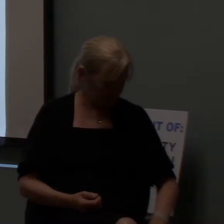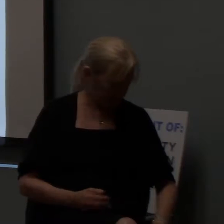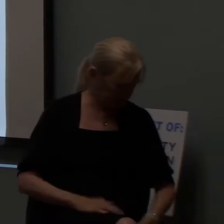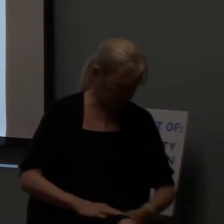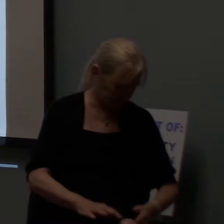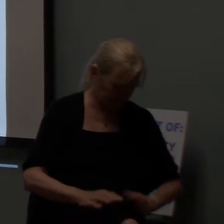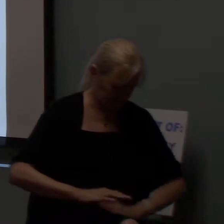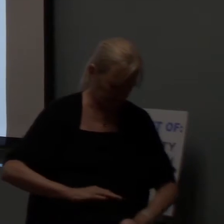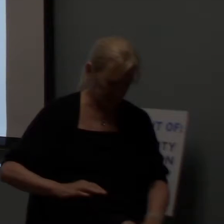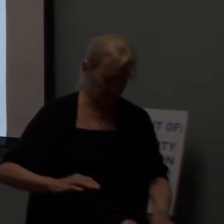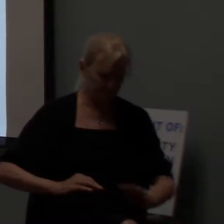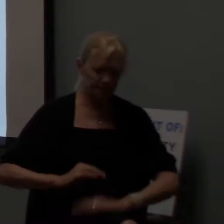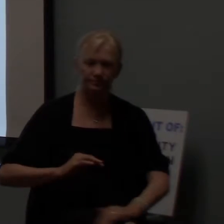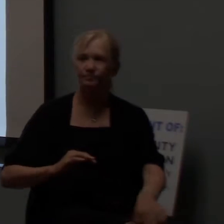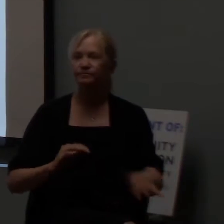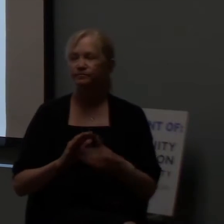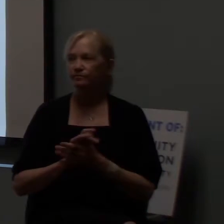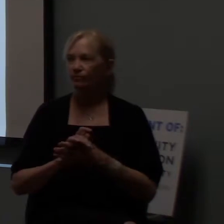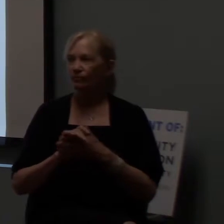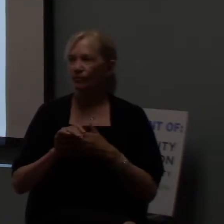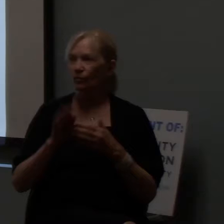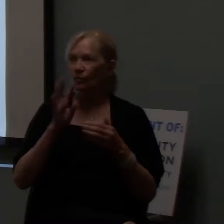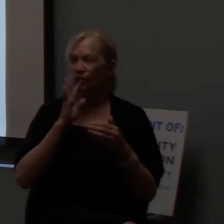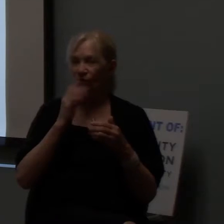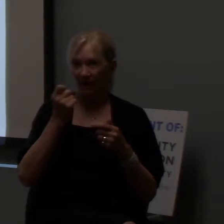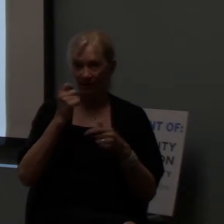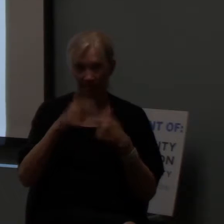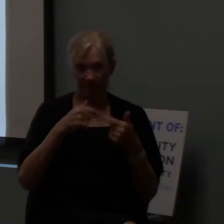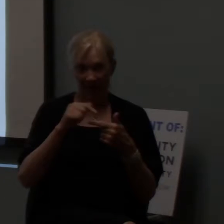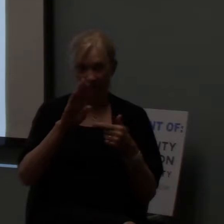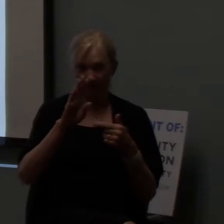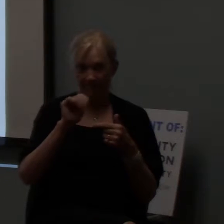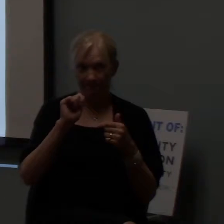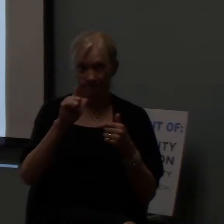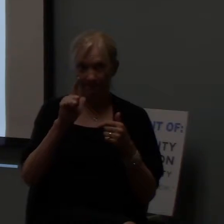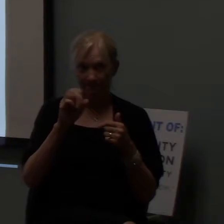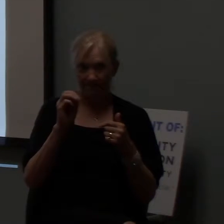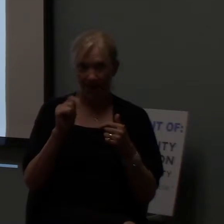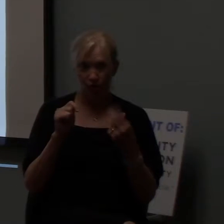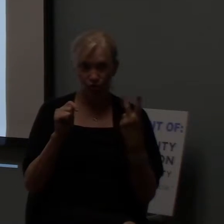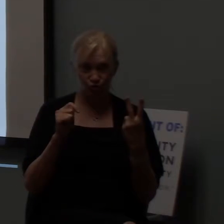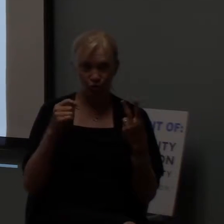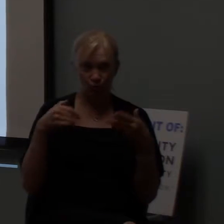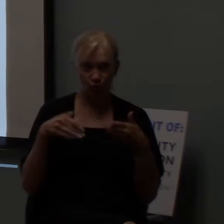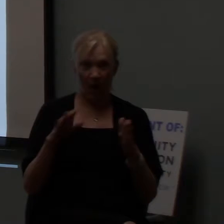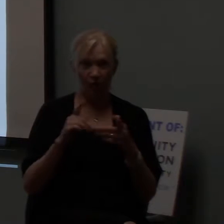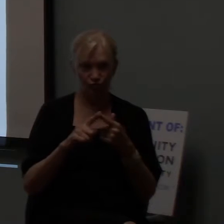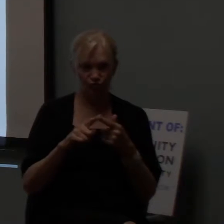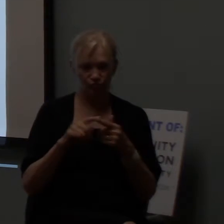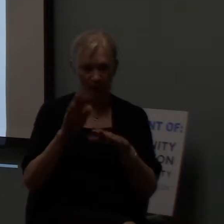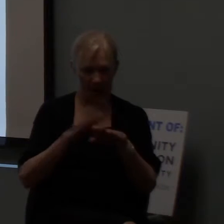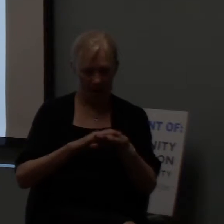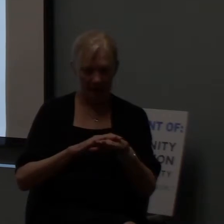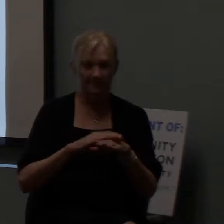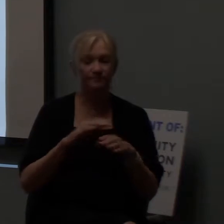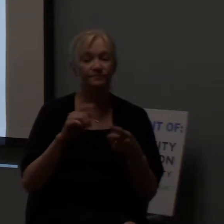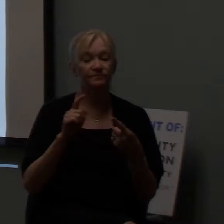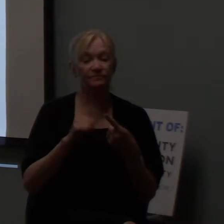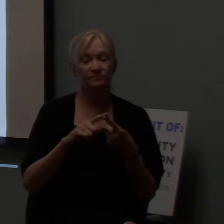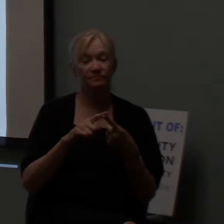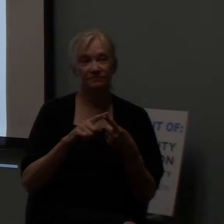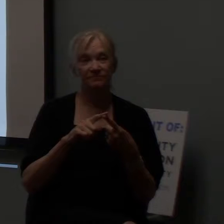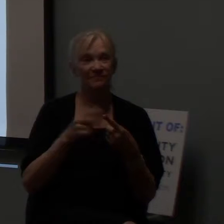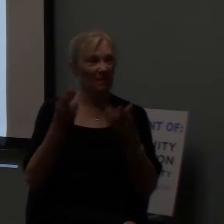Okay. So we're going to talk a little bit about the ballot. There are 2 ways to get on the ballot. One way is via petition, which